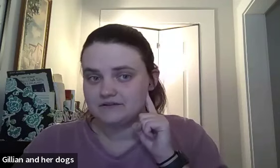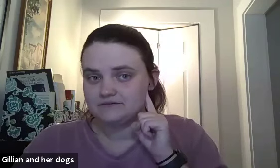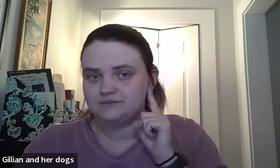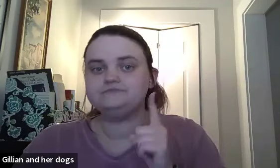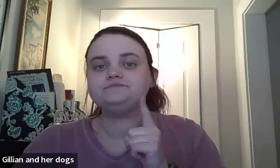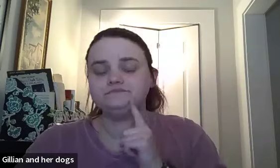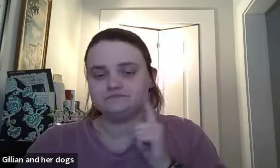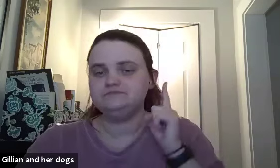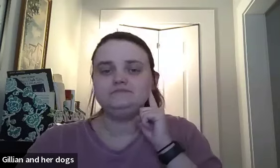deaf,